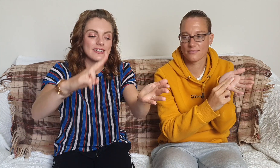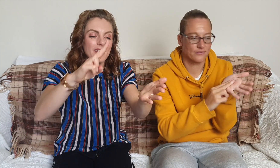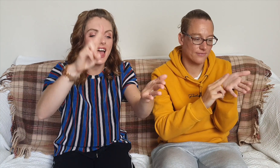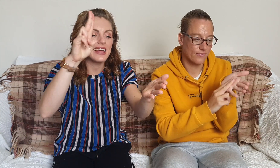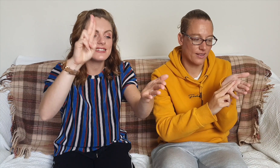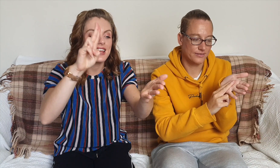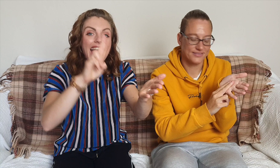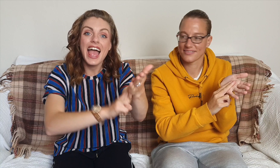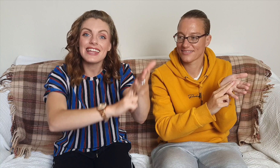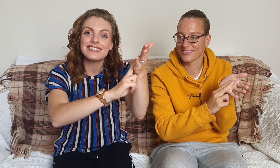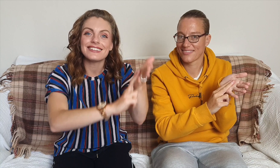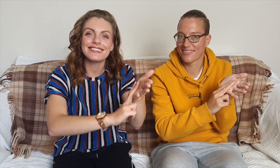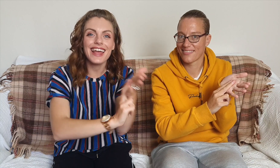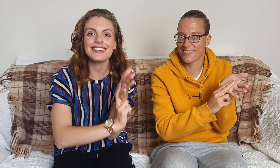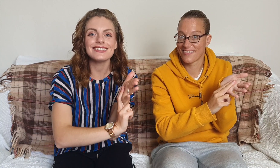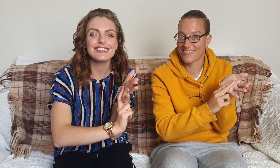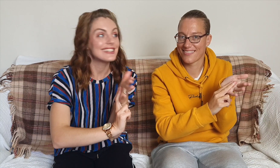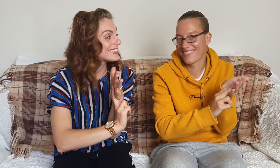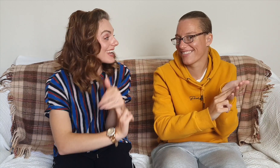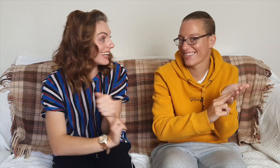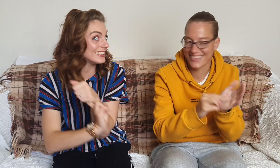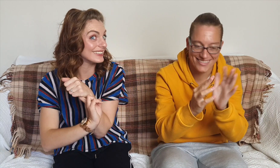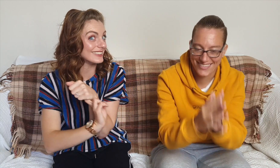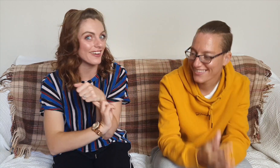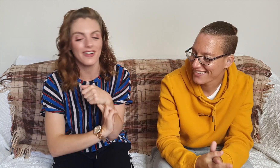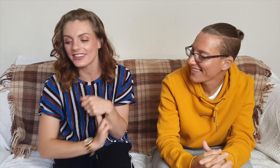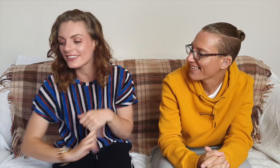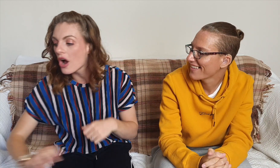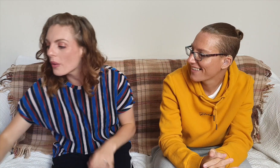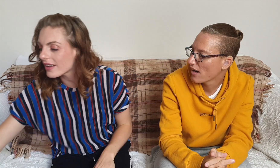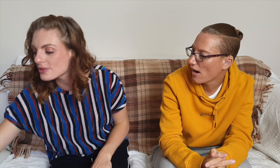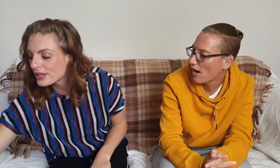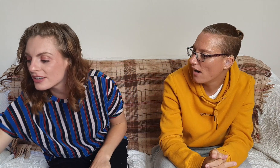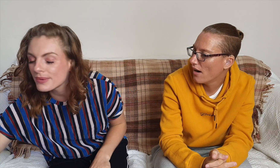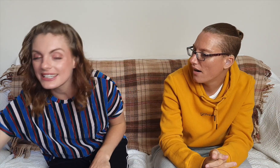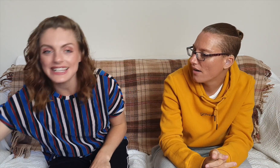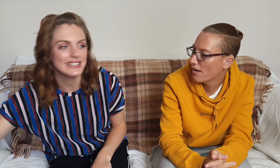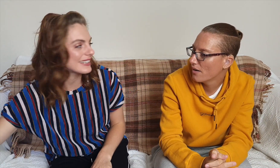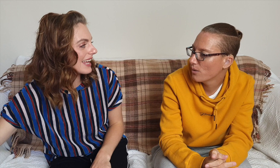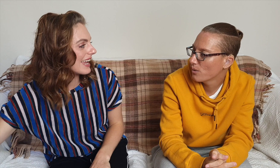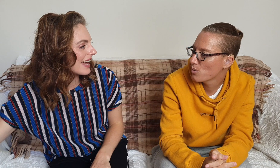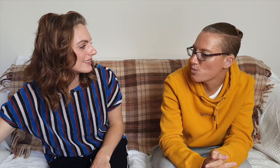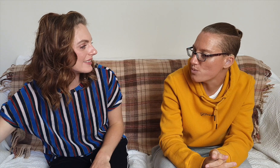flat hand, N. That is tin. Very good. What else are we going to be needing, Kellyanne?